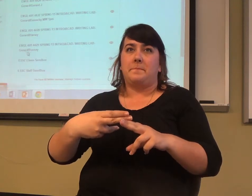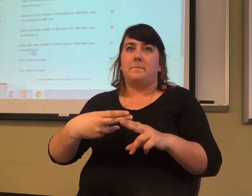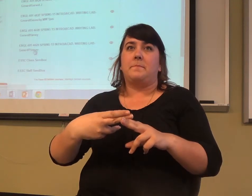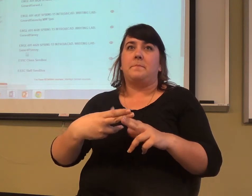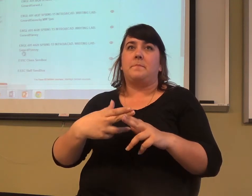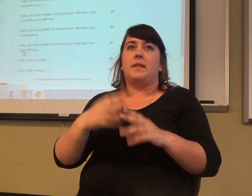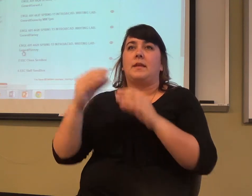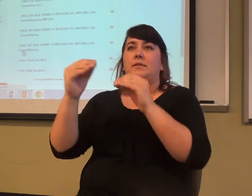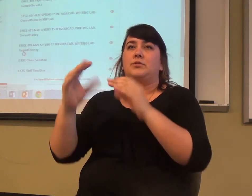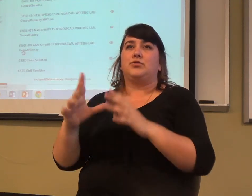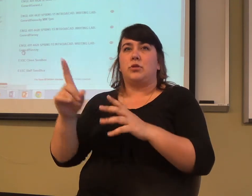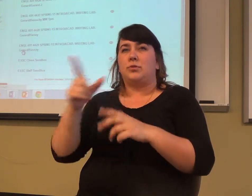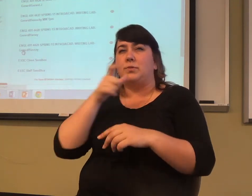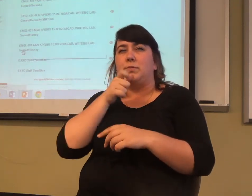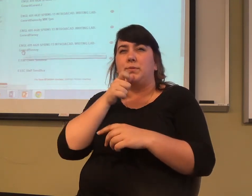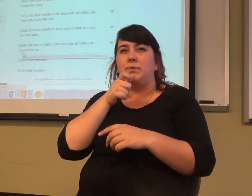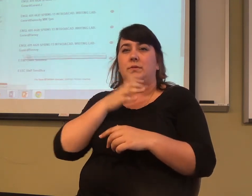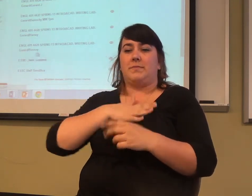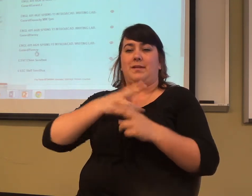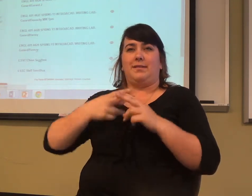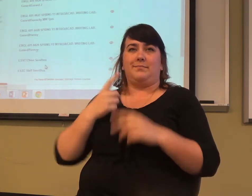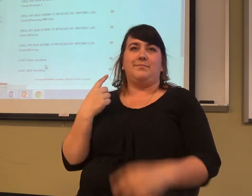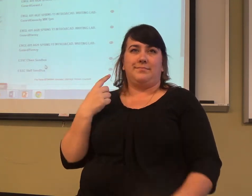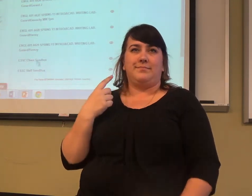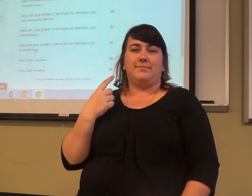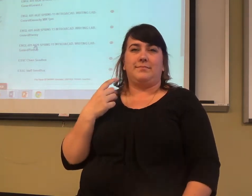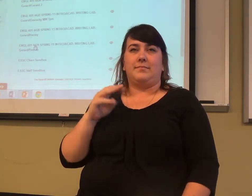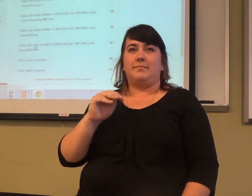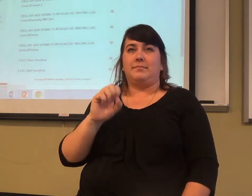instructors associated with it. So you see my name here and Miss Penny's name as well.